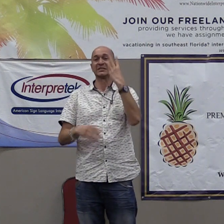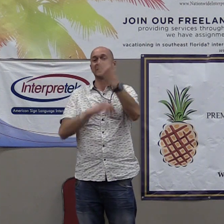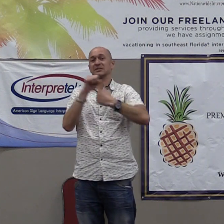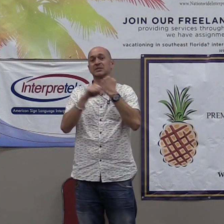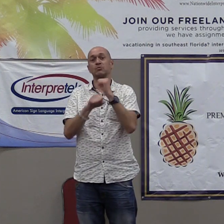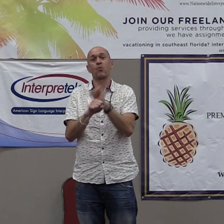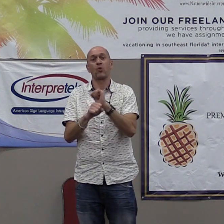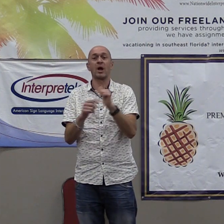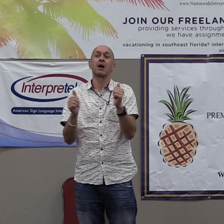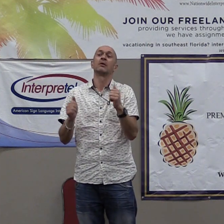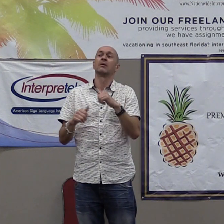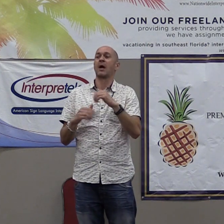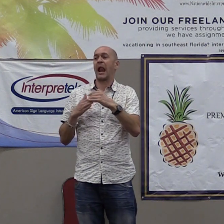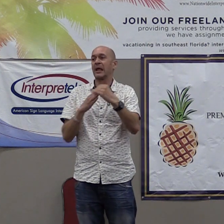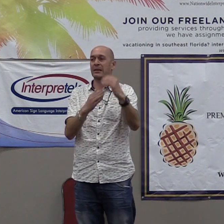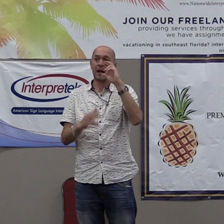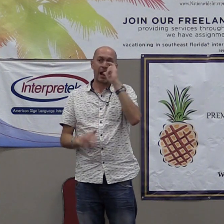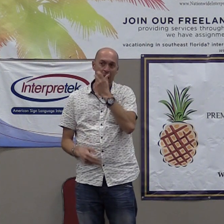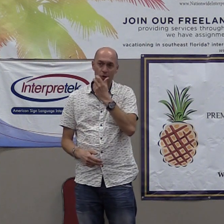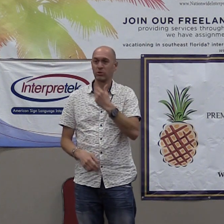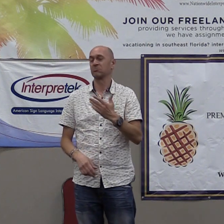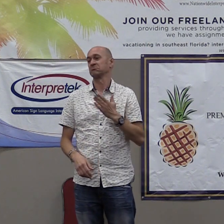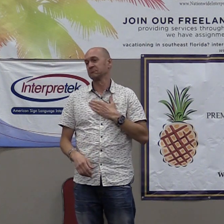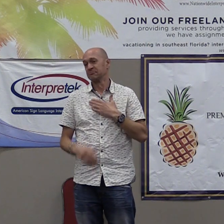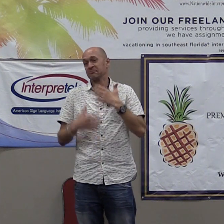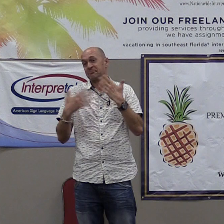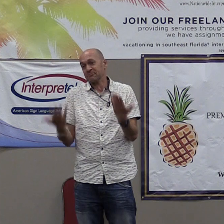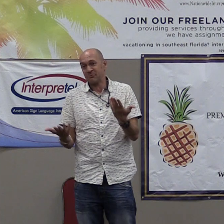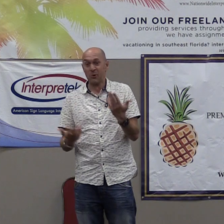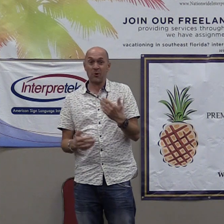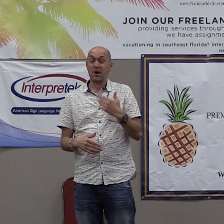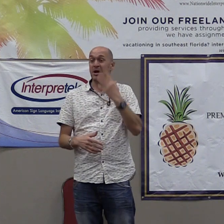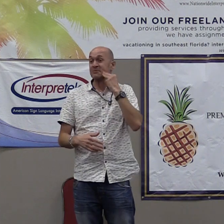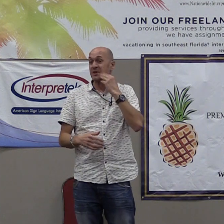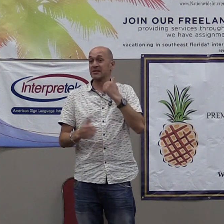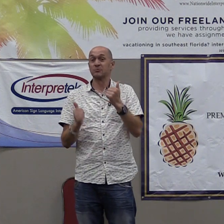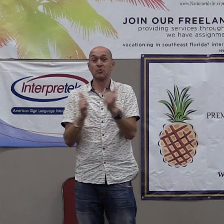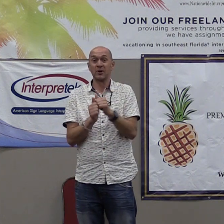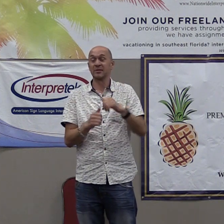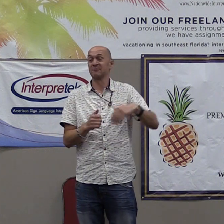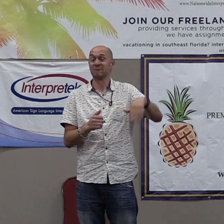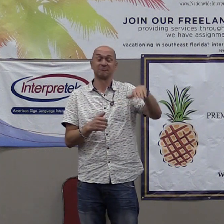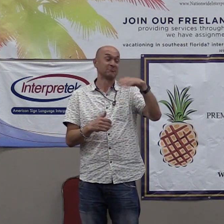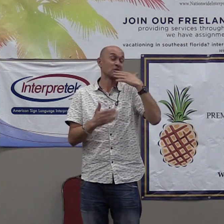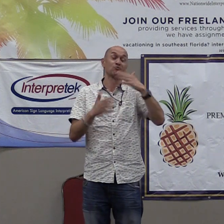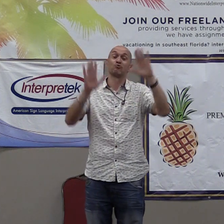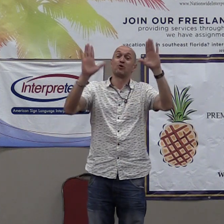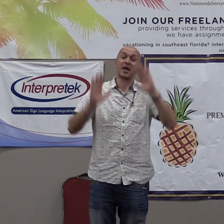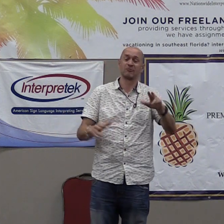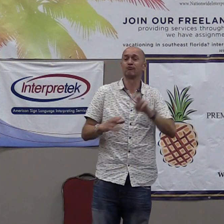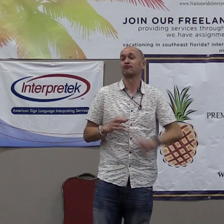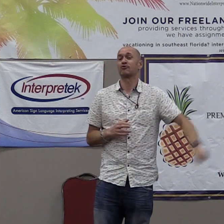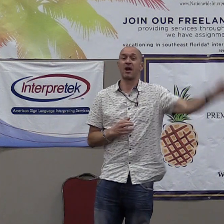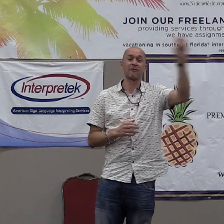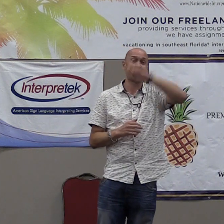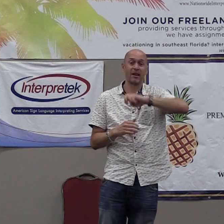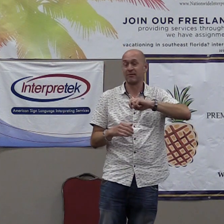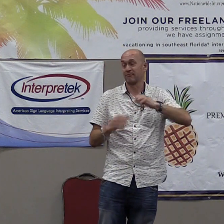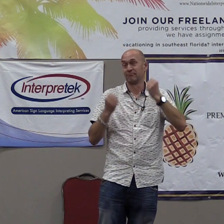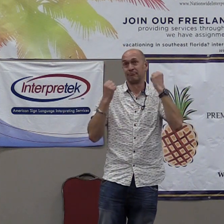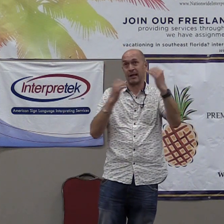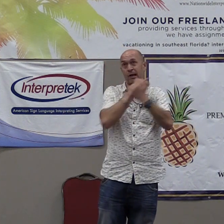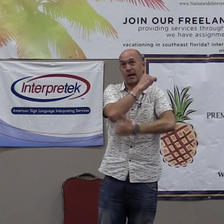the sign for it. I worked there for 6 years and I did clown there, so I have a lot of experience. It was a